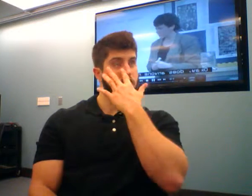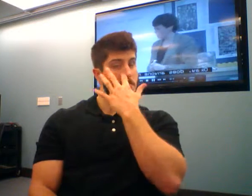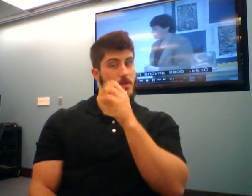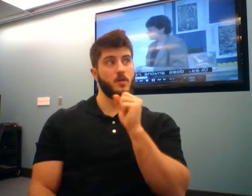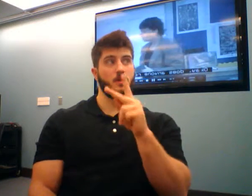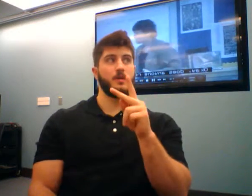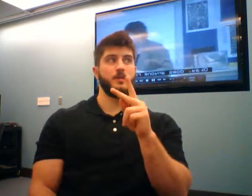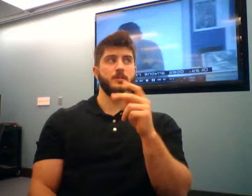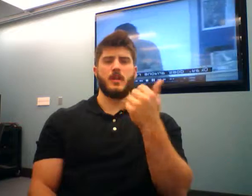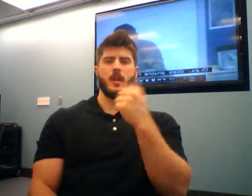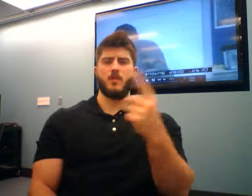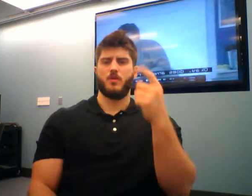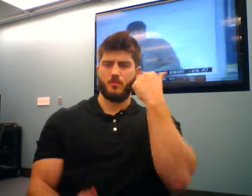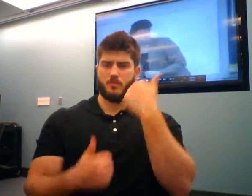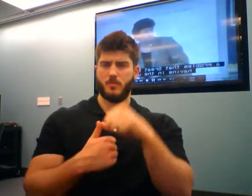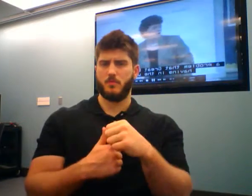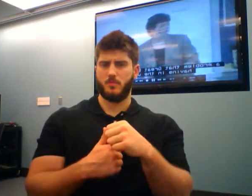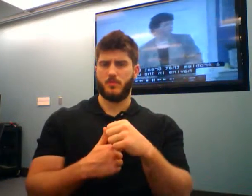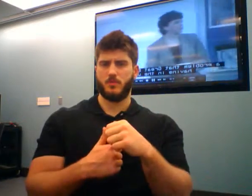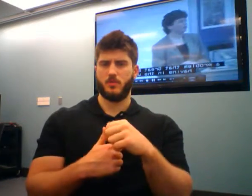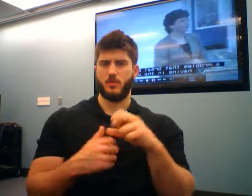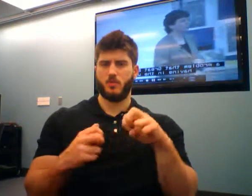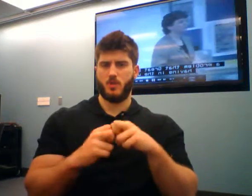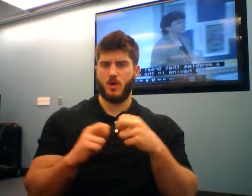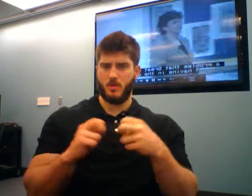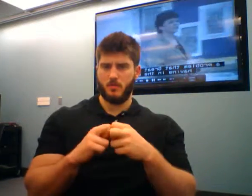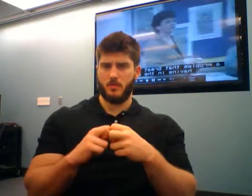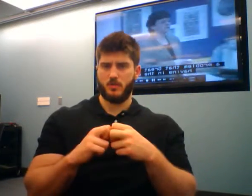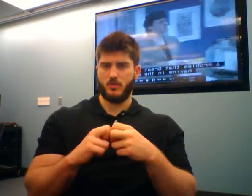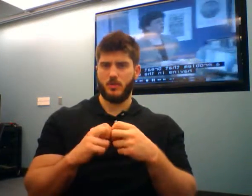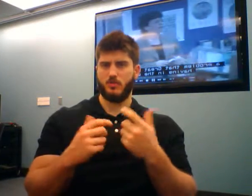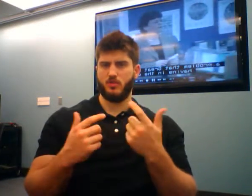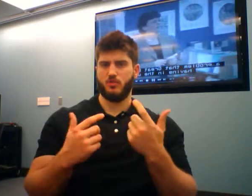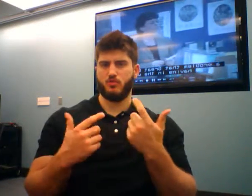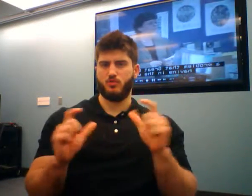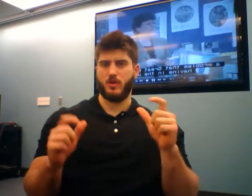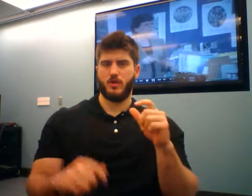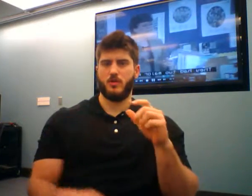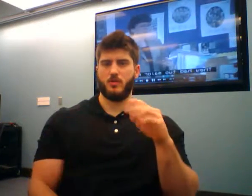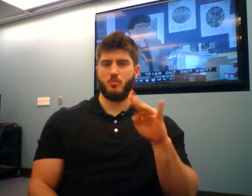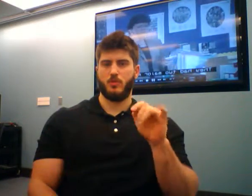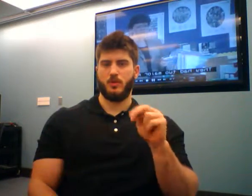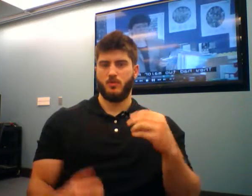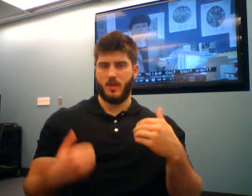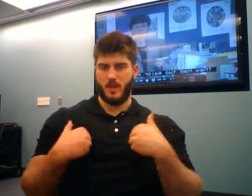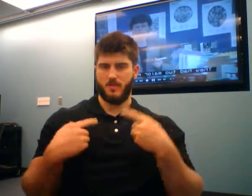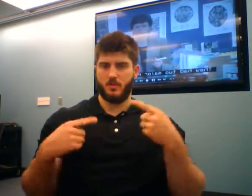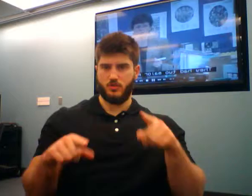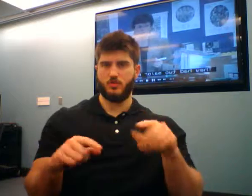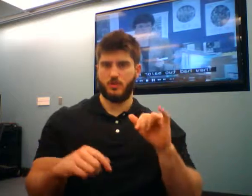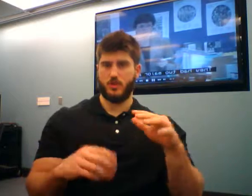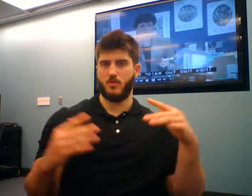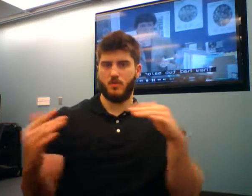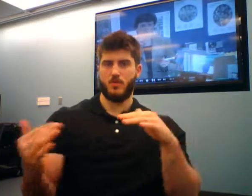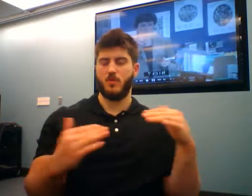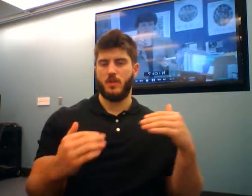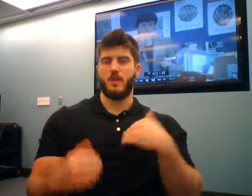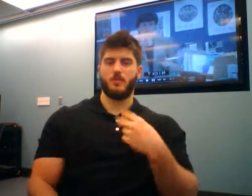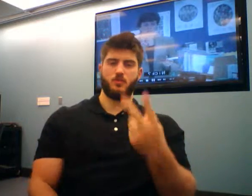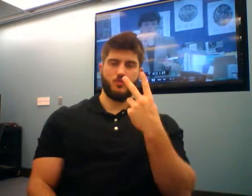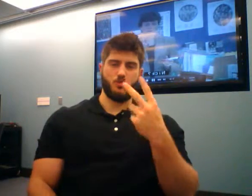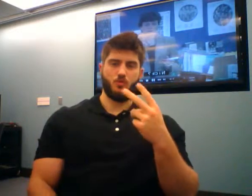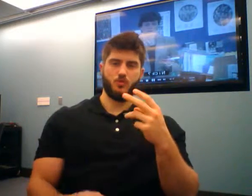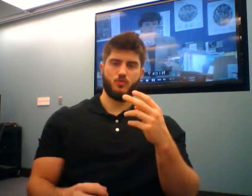Okay, does anyone remember a problem that Great Britain was having for the war? They had 2 major problems.